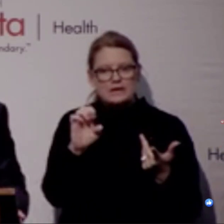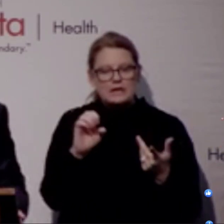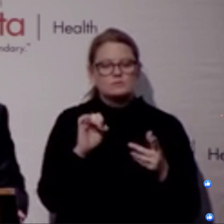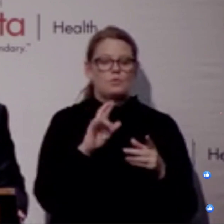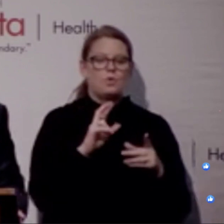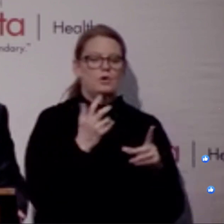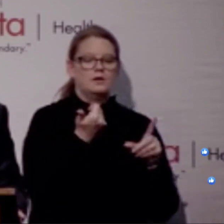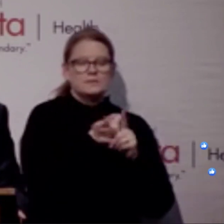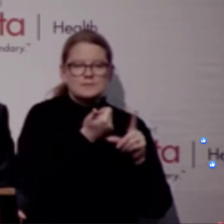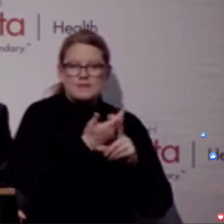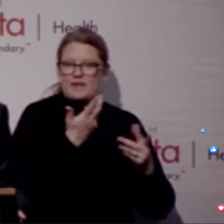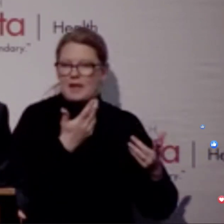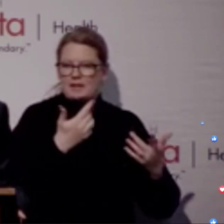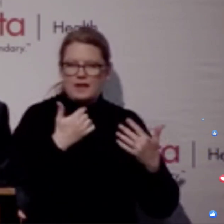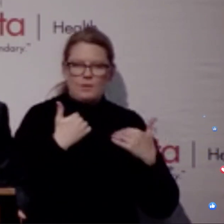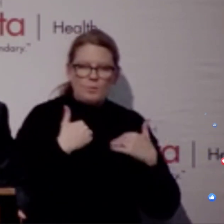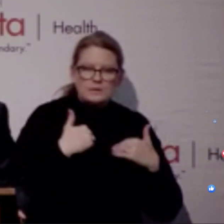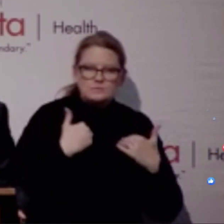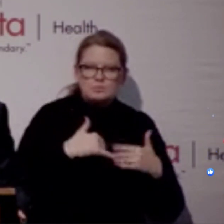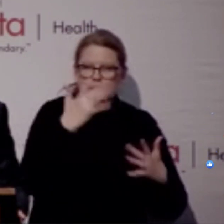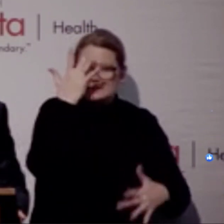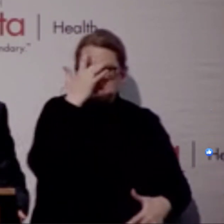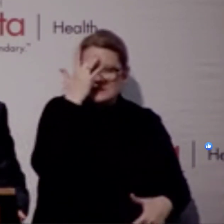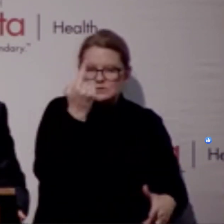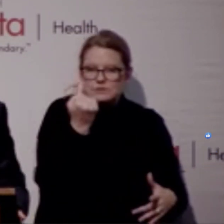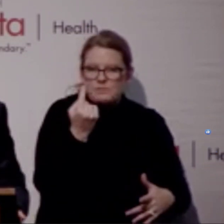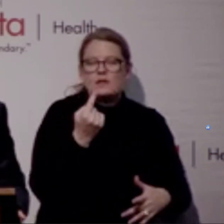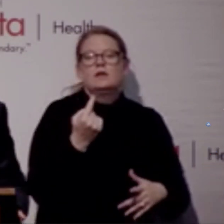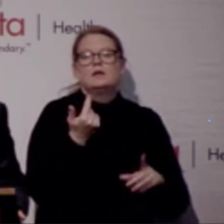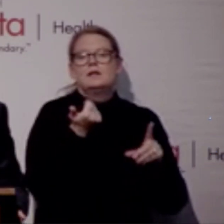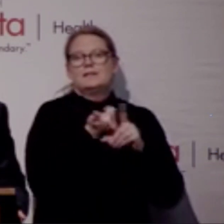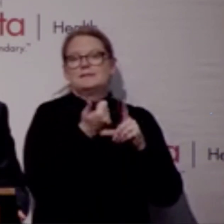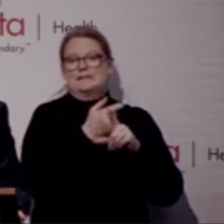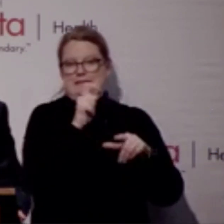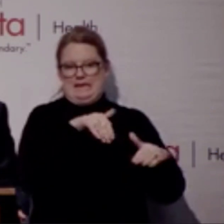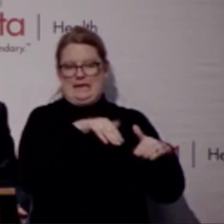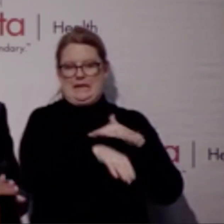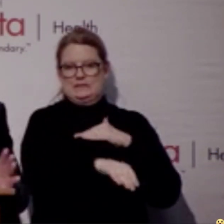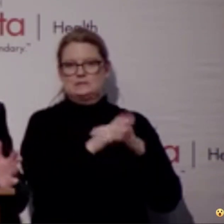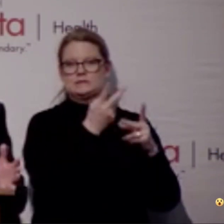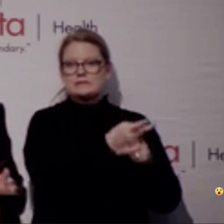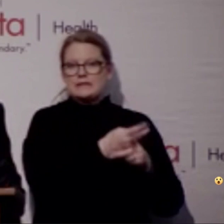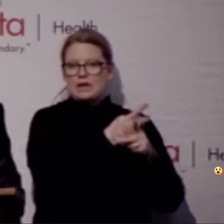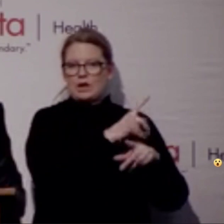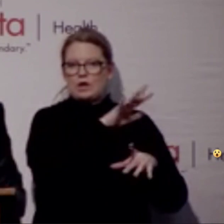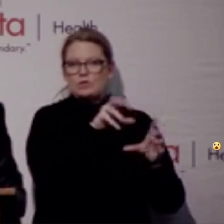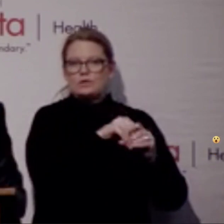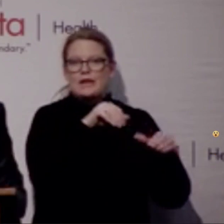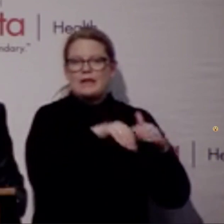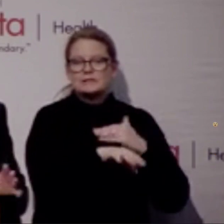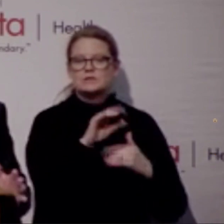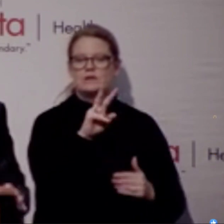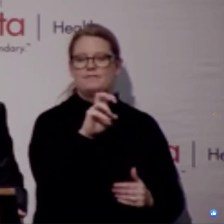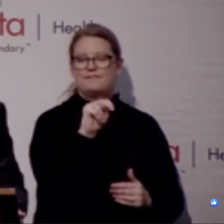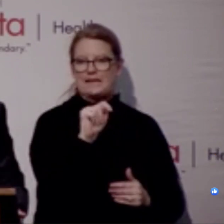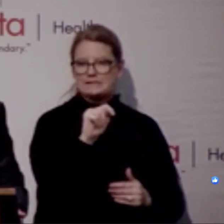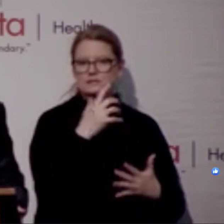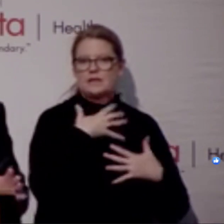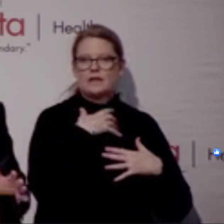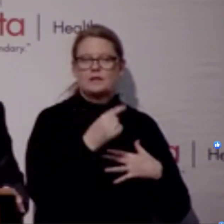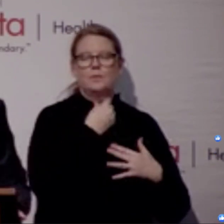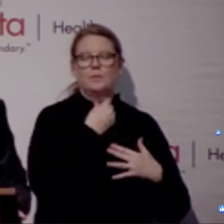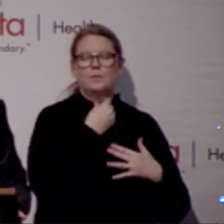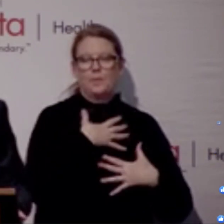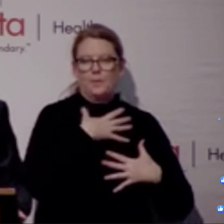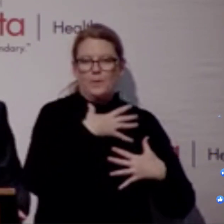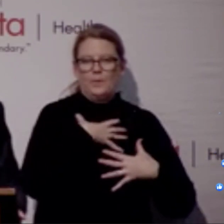underlying respiratory disease, is they need access to care, including access to ventilators. And one of the things that you say, what's